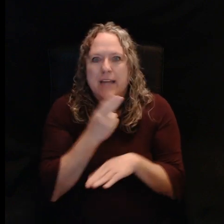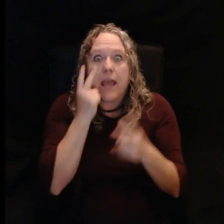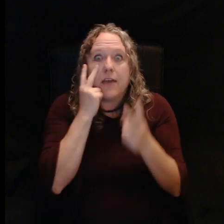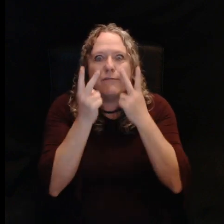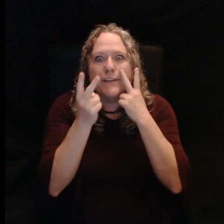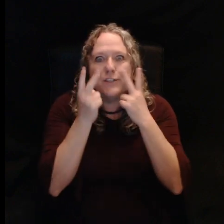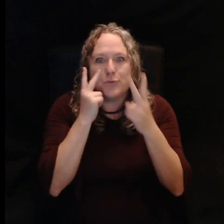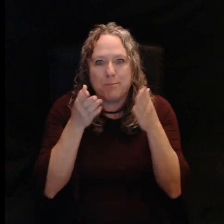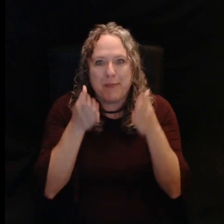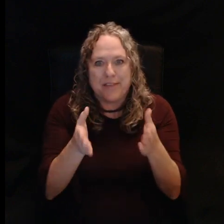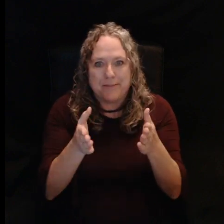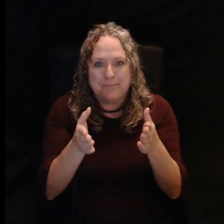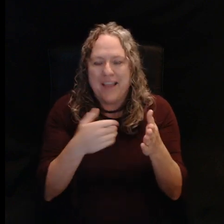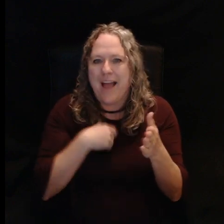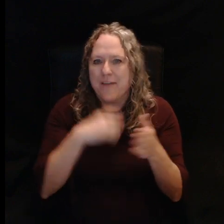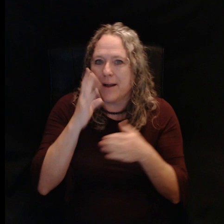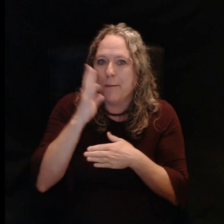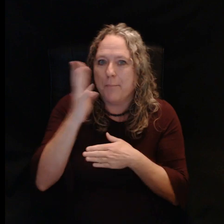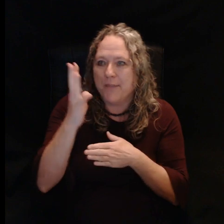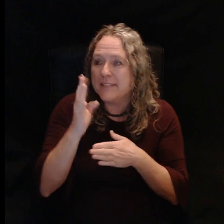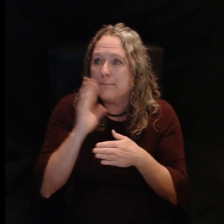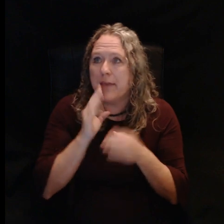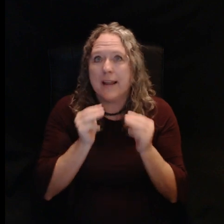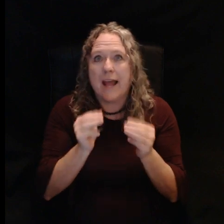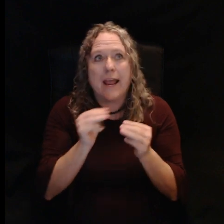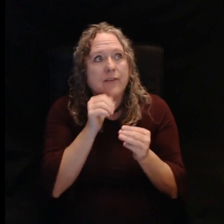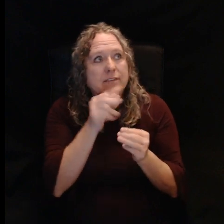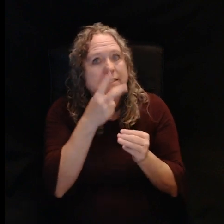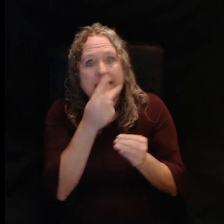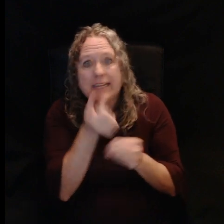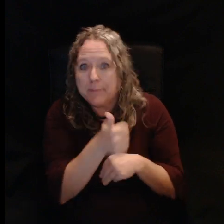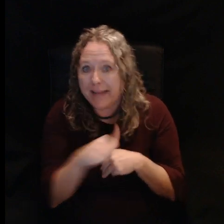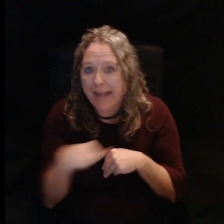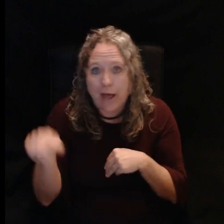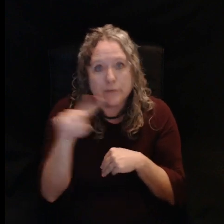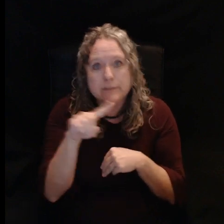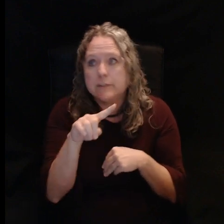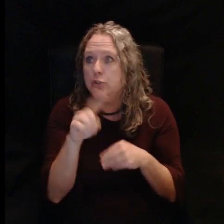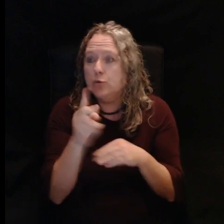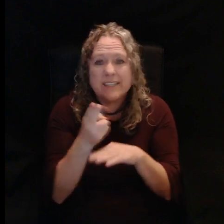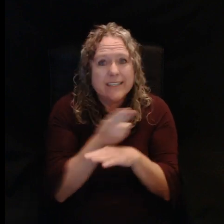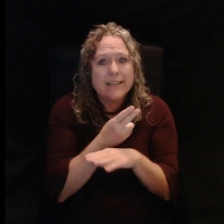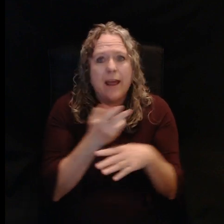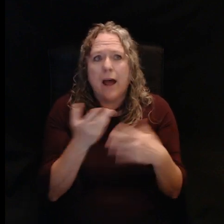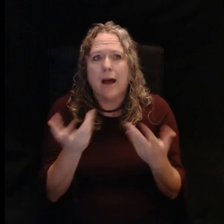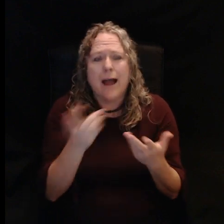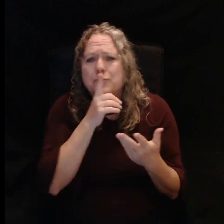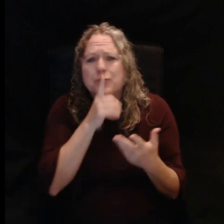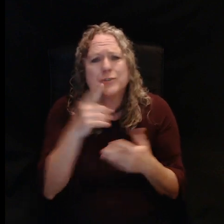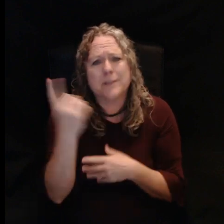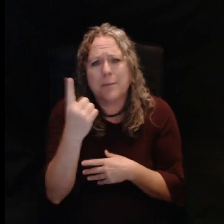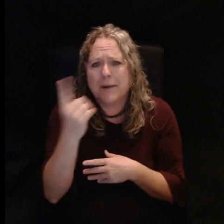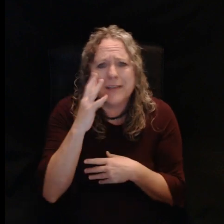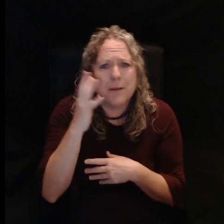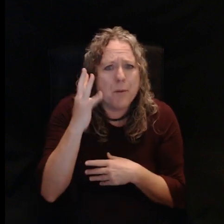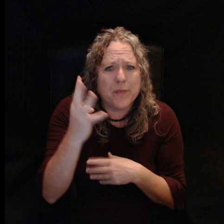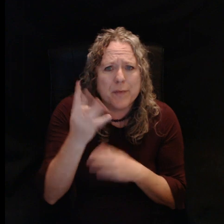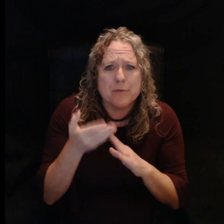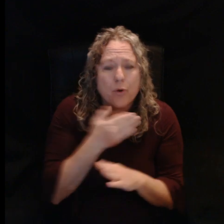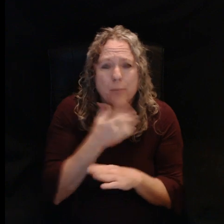a visual method. I've come up with this method. I haven't seen anybody else use it. I'm sure somebody's come up with it before because